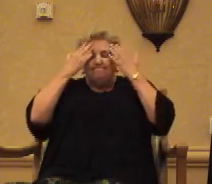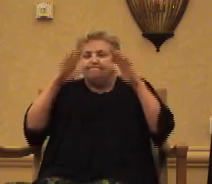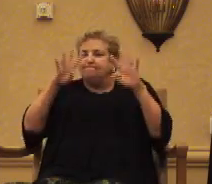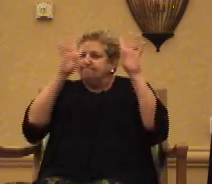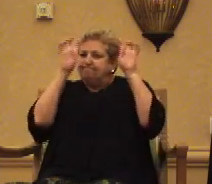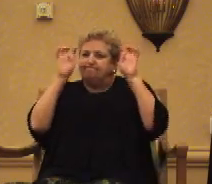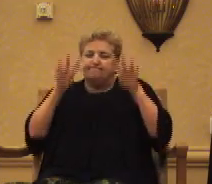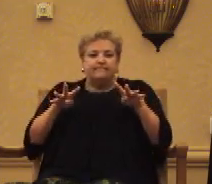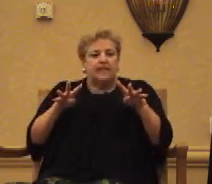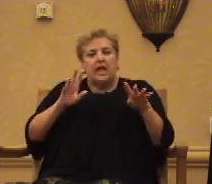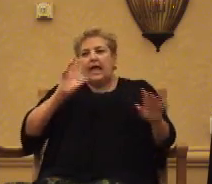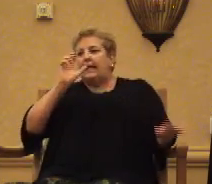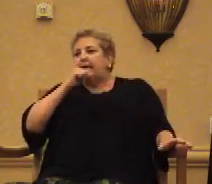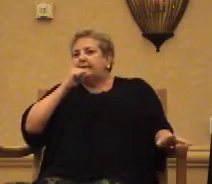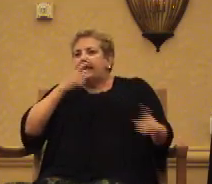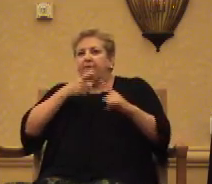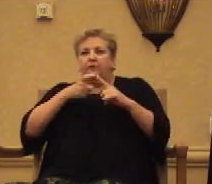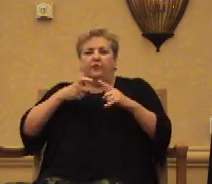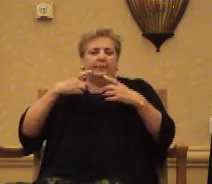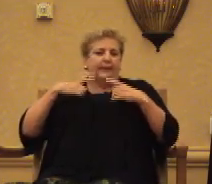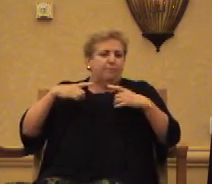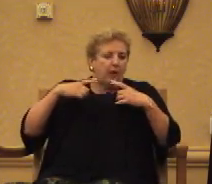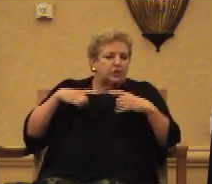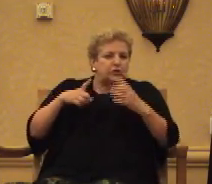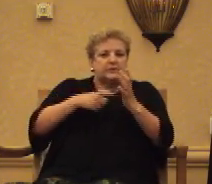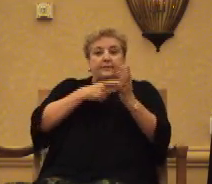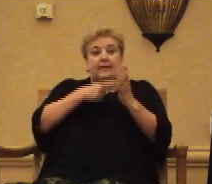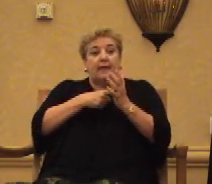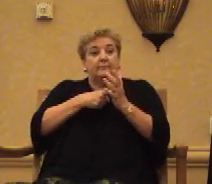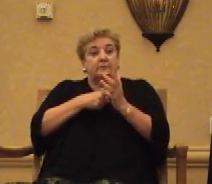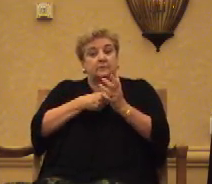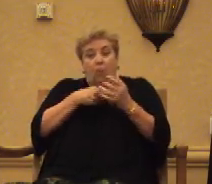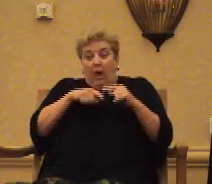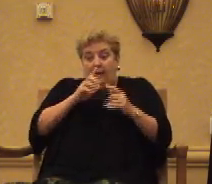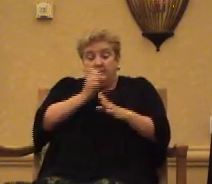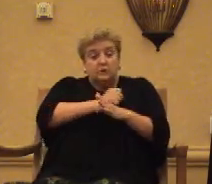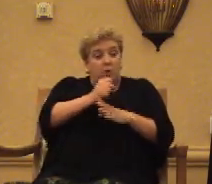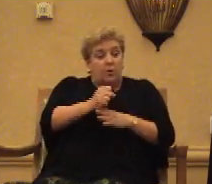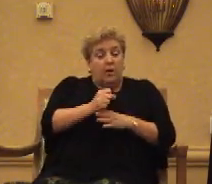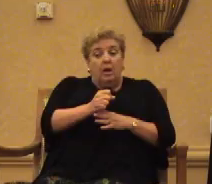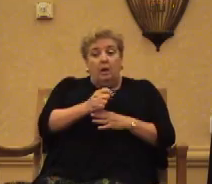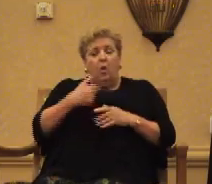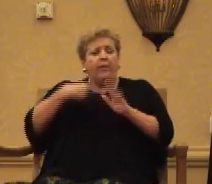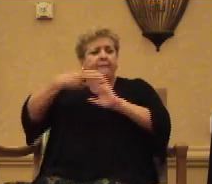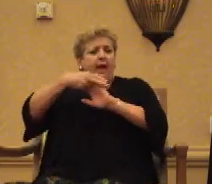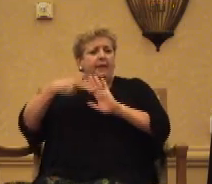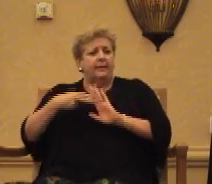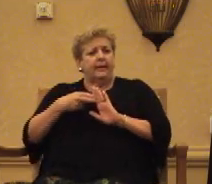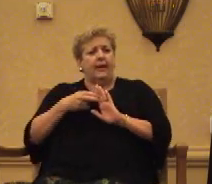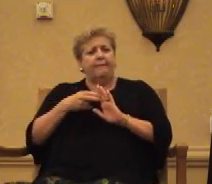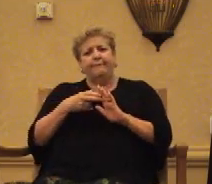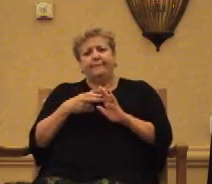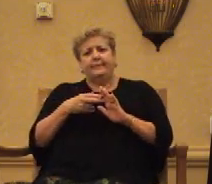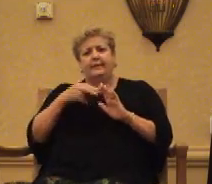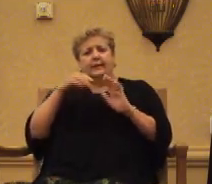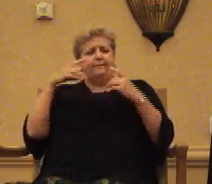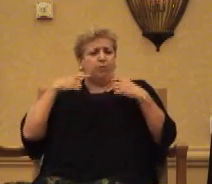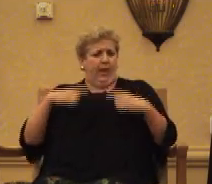I suffer from deep depressions sometimes when I'm sober. I've been diagnosed as clinically depressed and given the treatment for that.